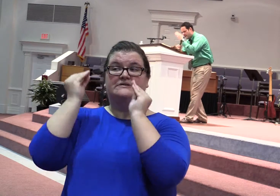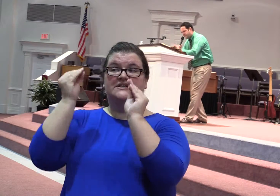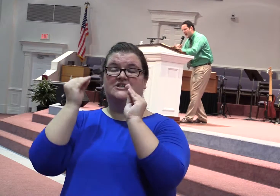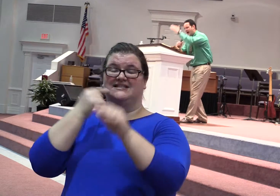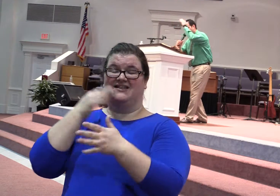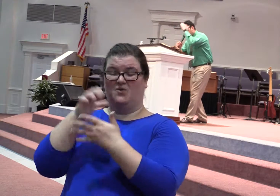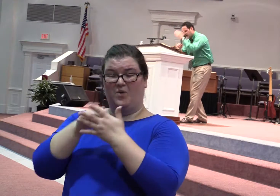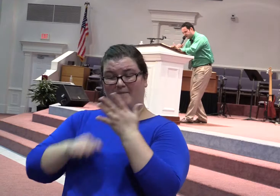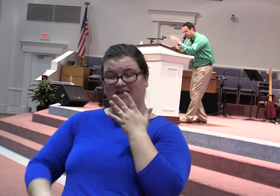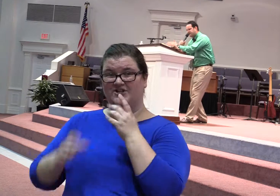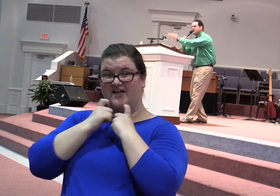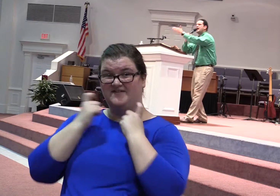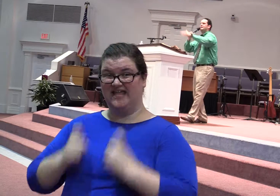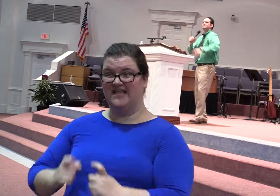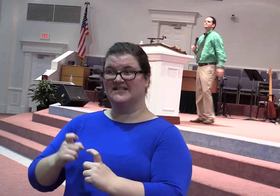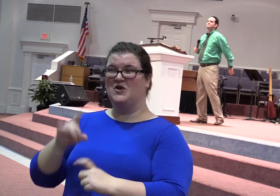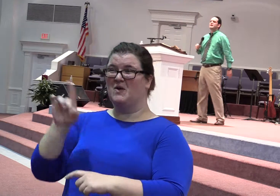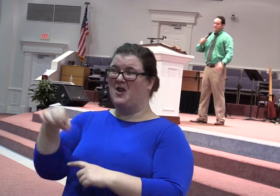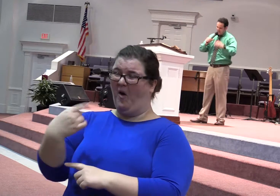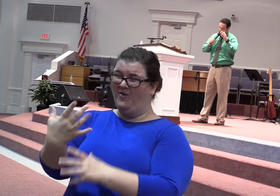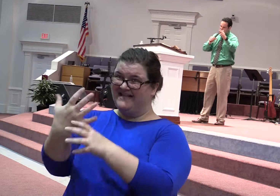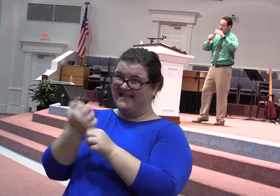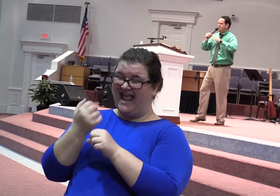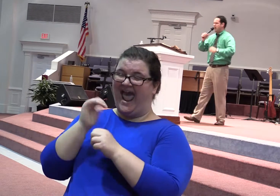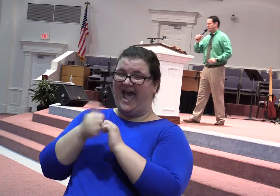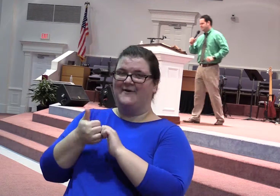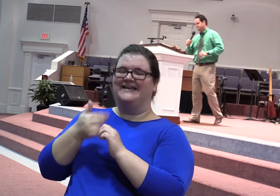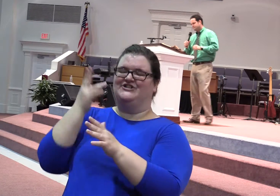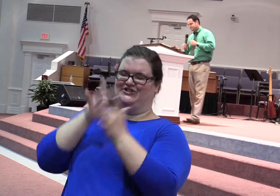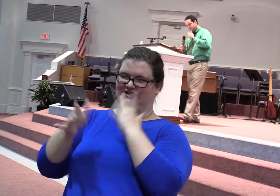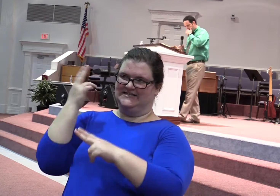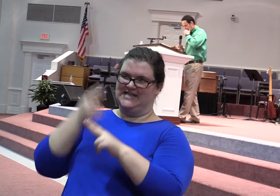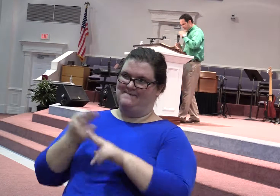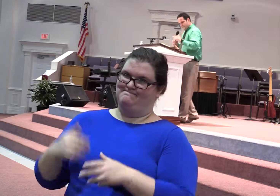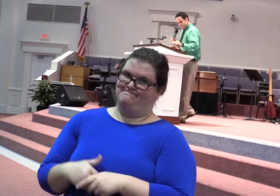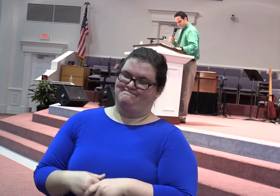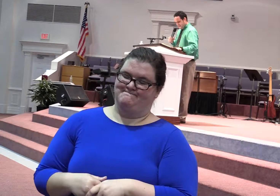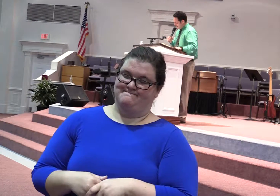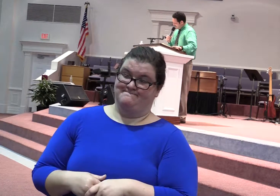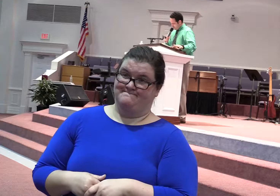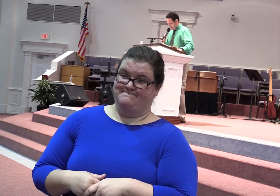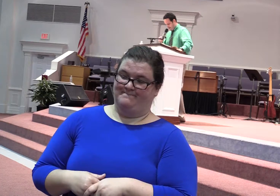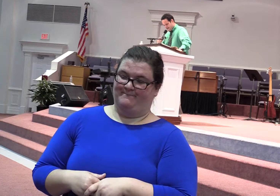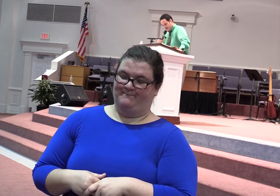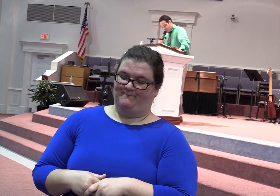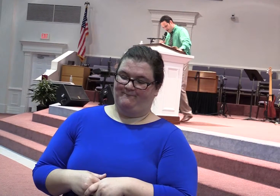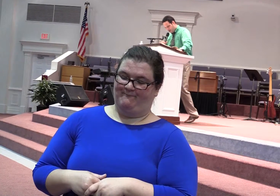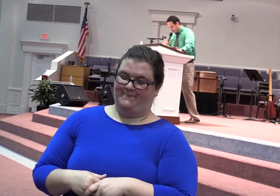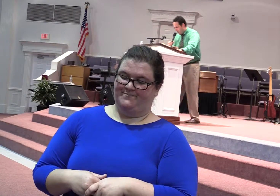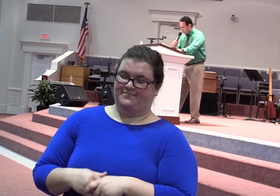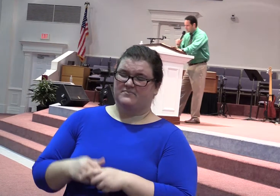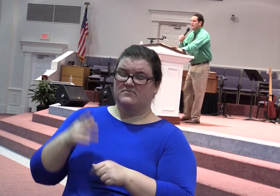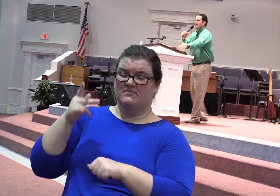only be found in Jesus' name. Right. Can I get an amen? Right. Amen. Hallelujah.